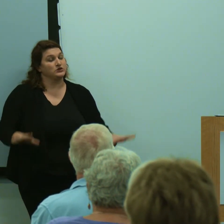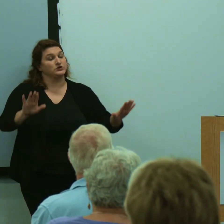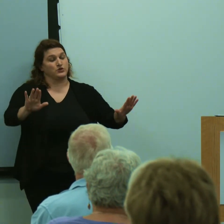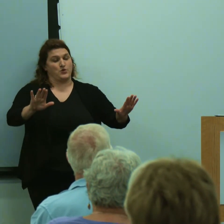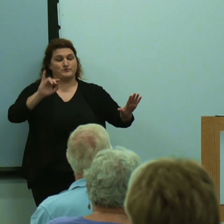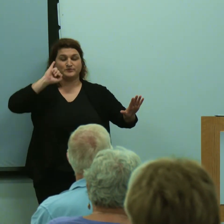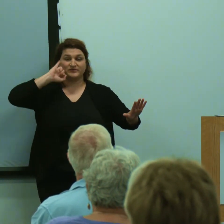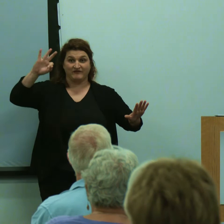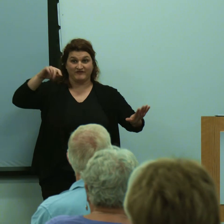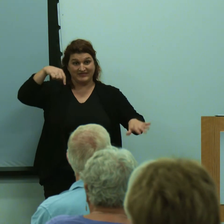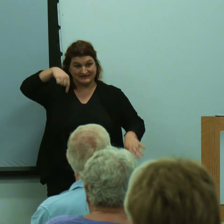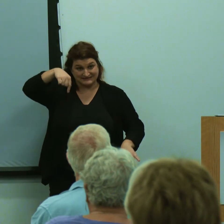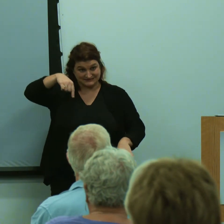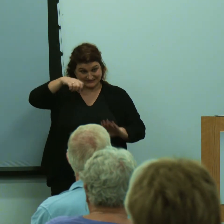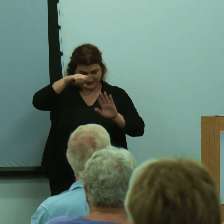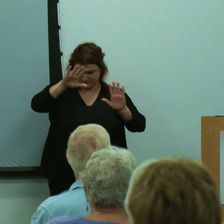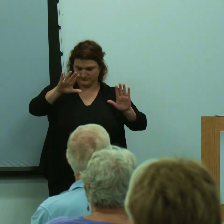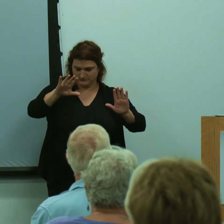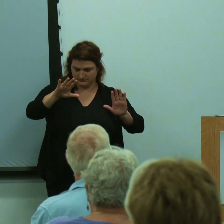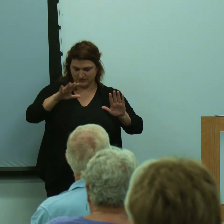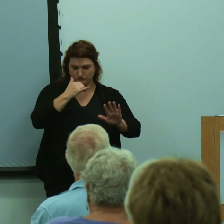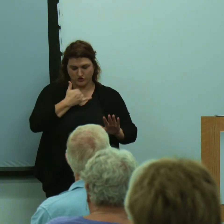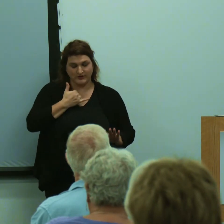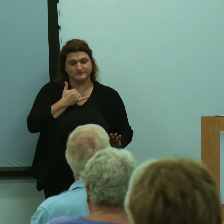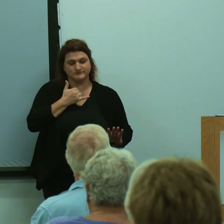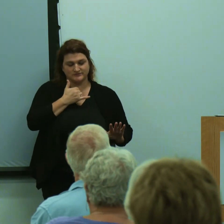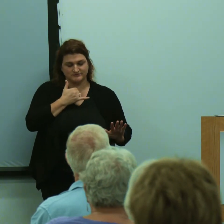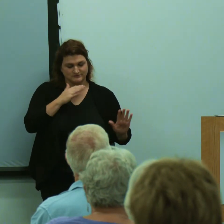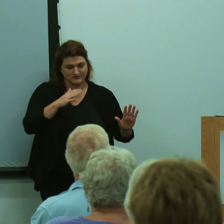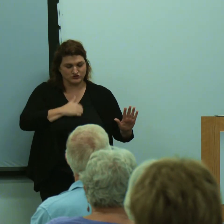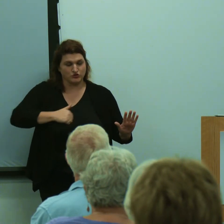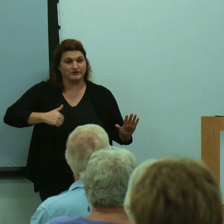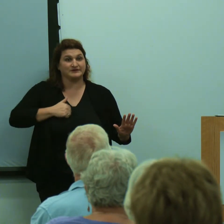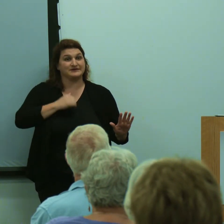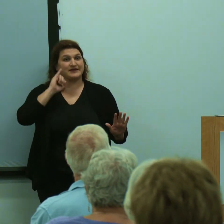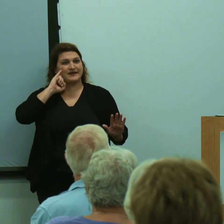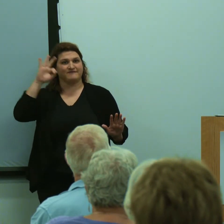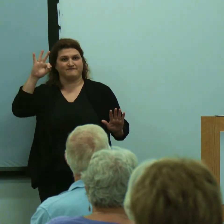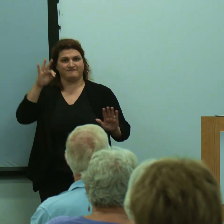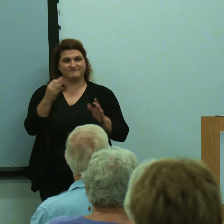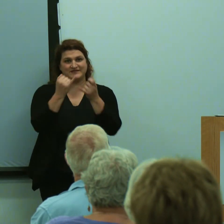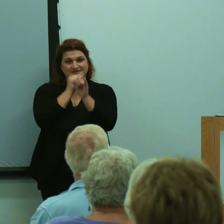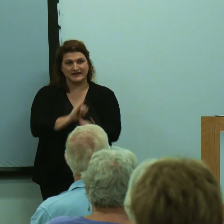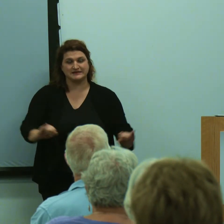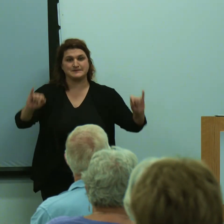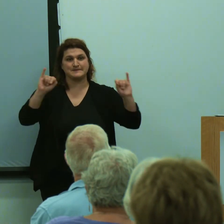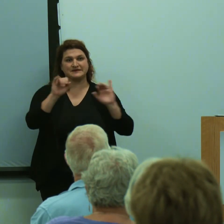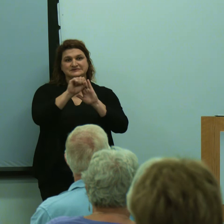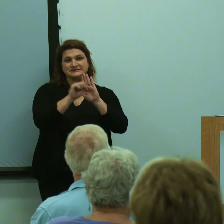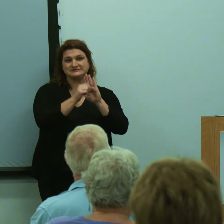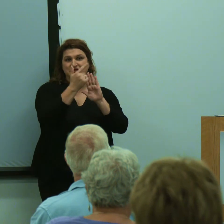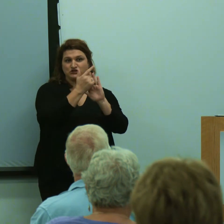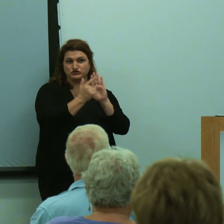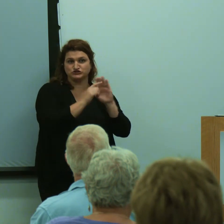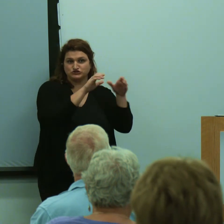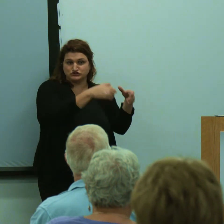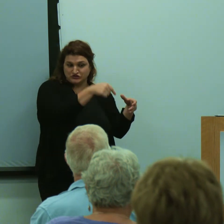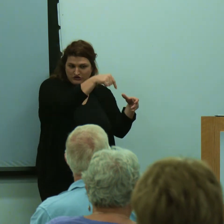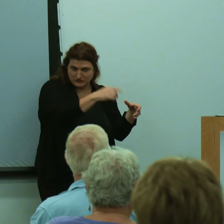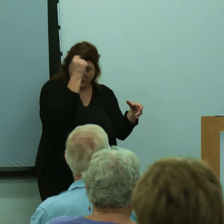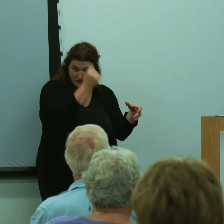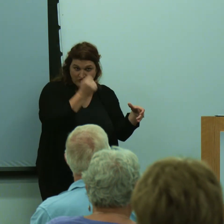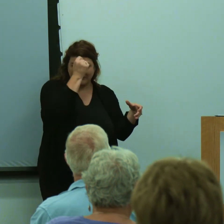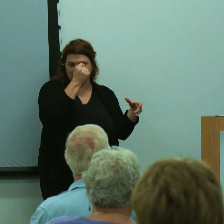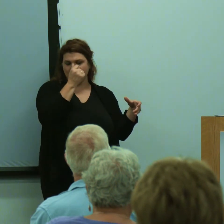if this independent state legislature theory is the back door for the dominant